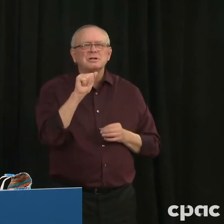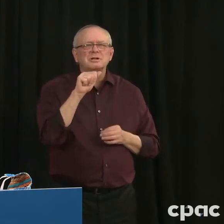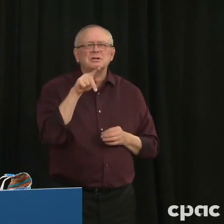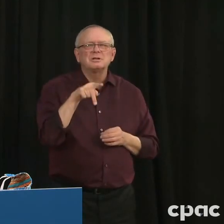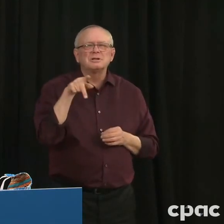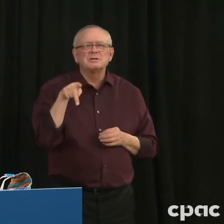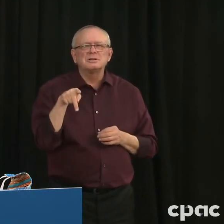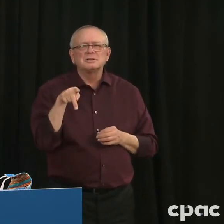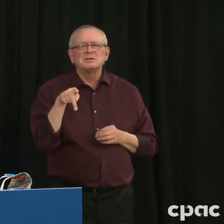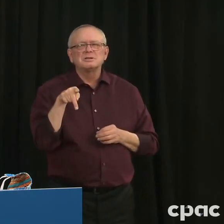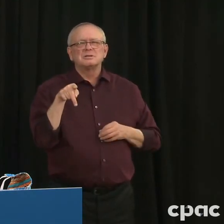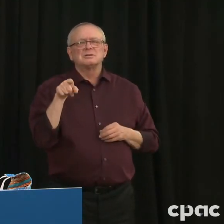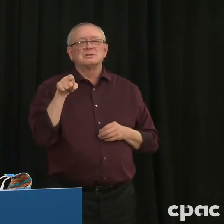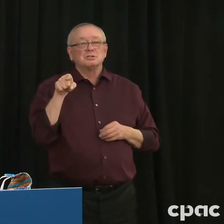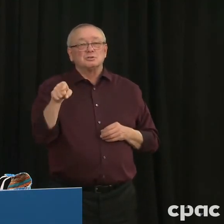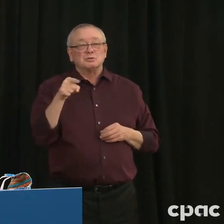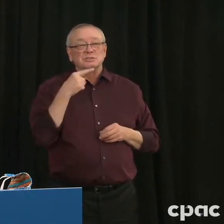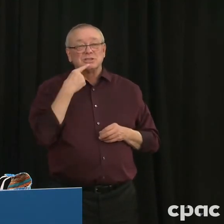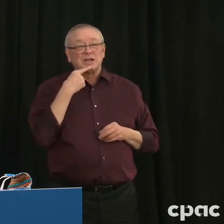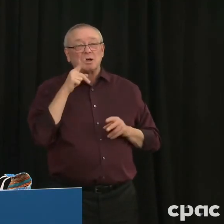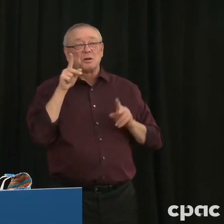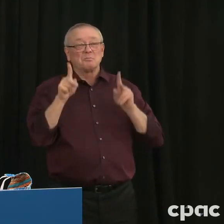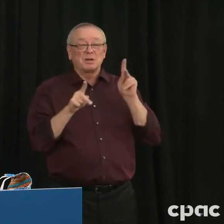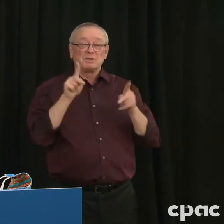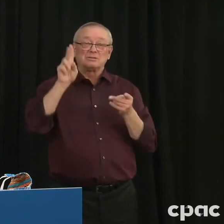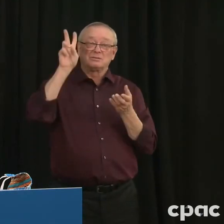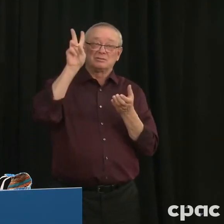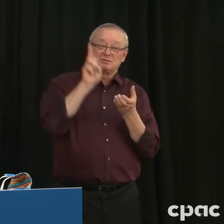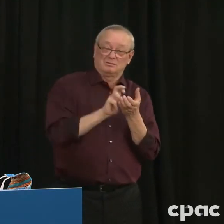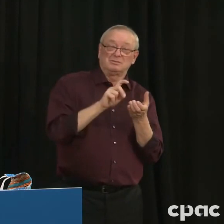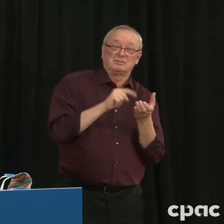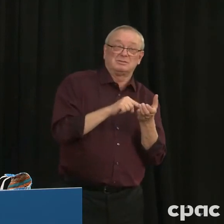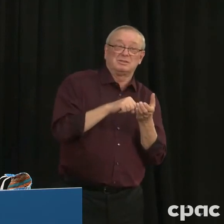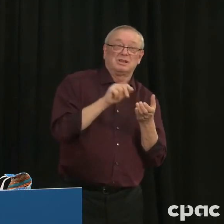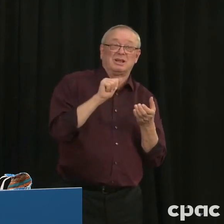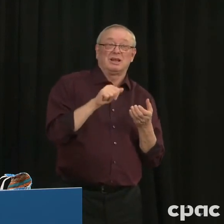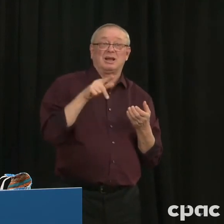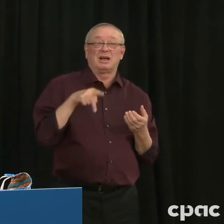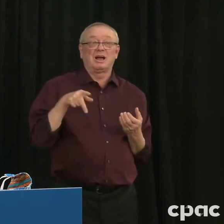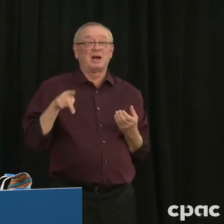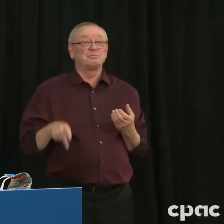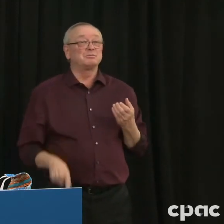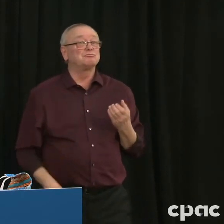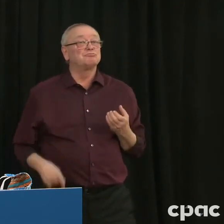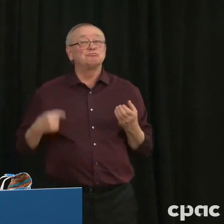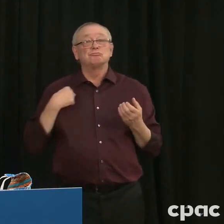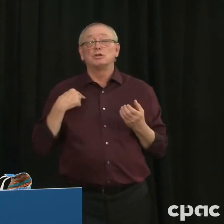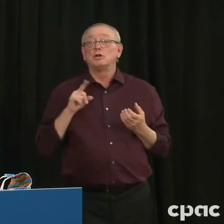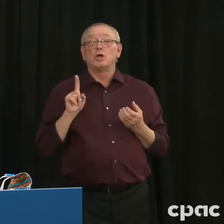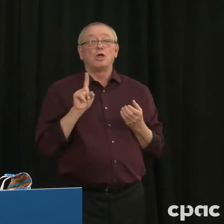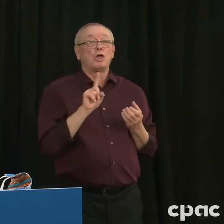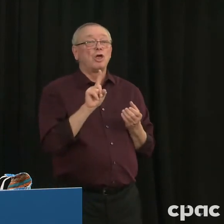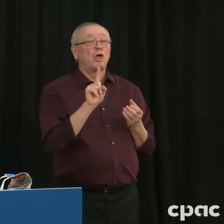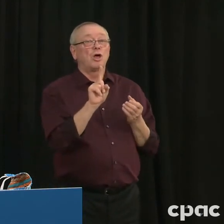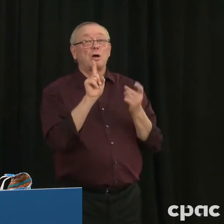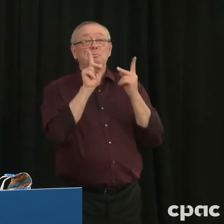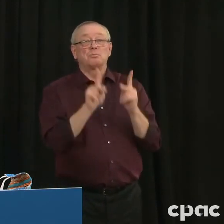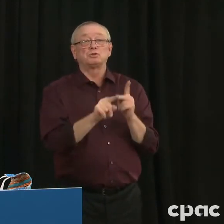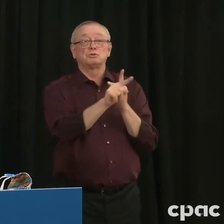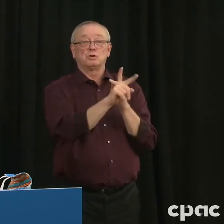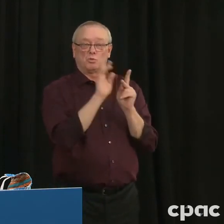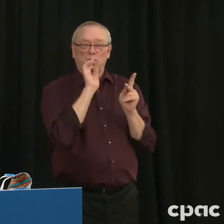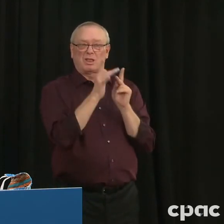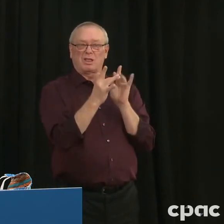traced, even if they're not in those 3 priority groups. That's contradictory to what we were told last